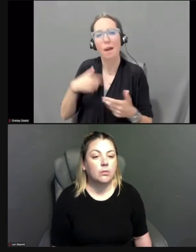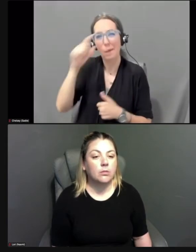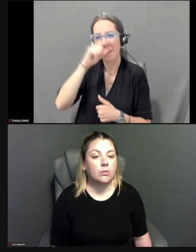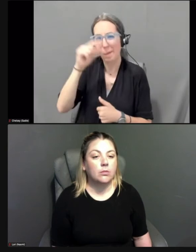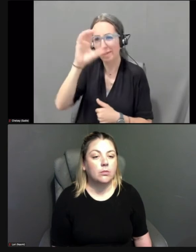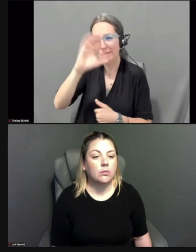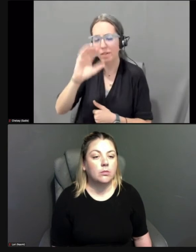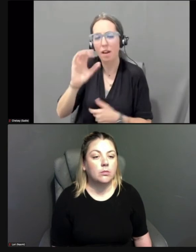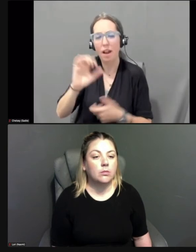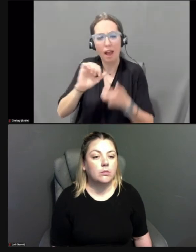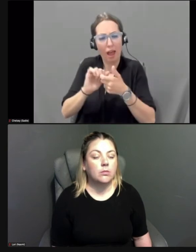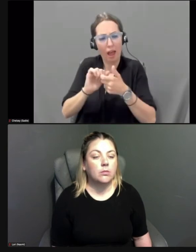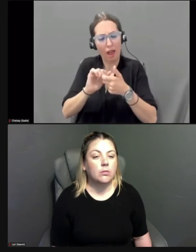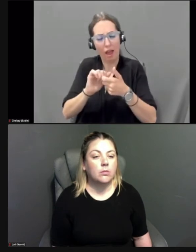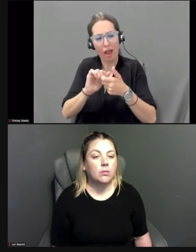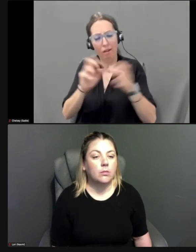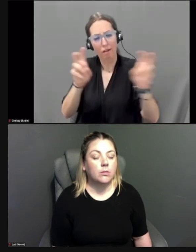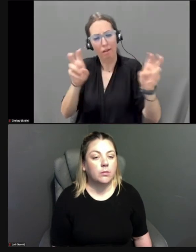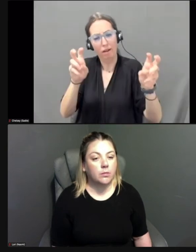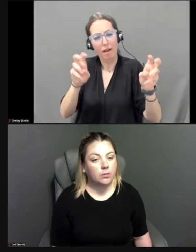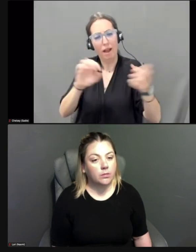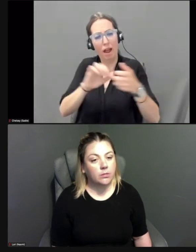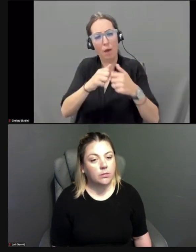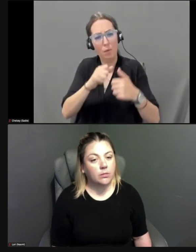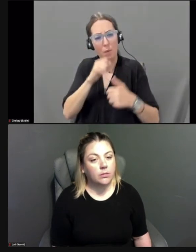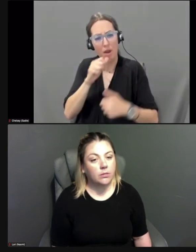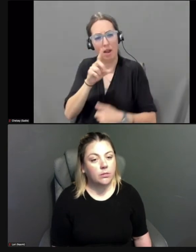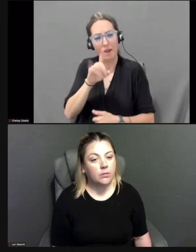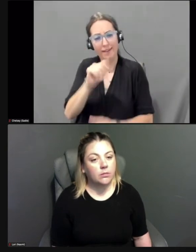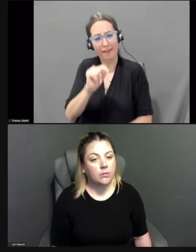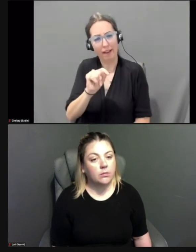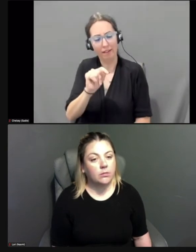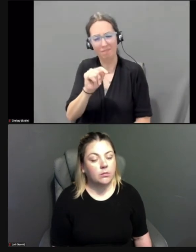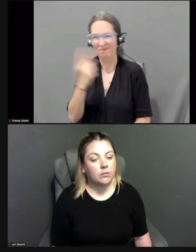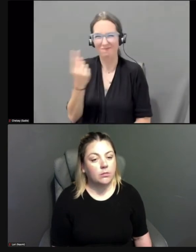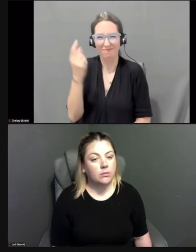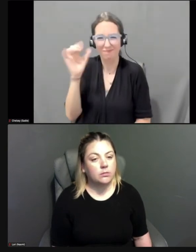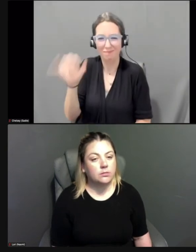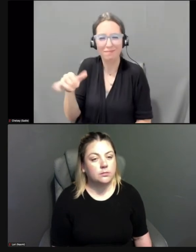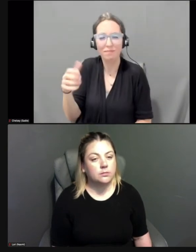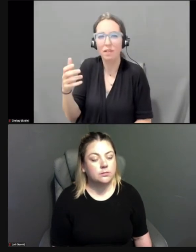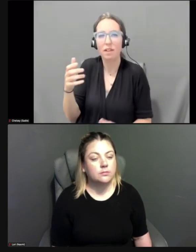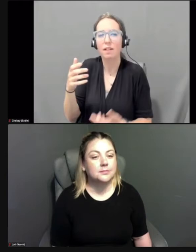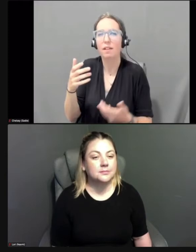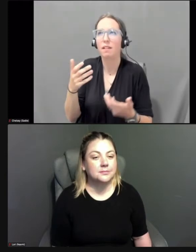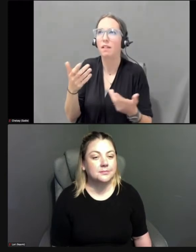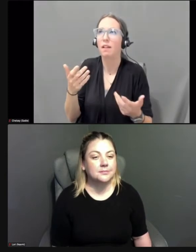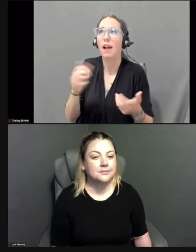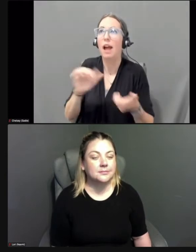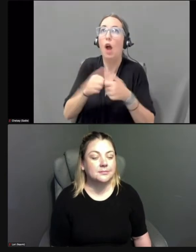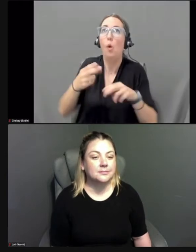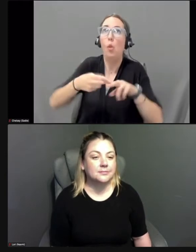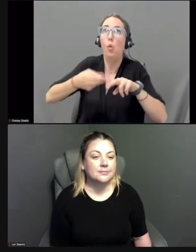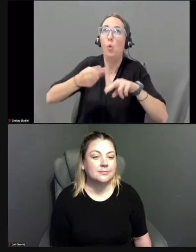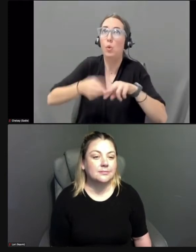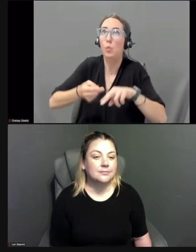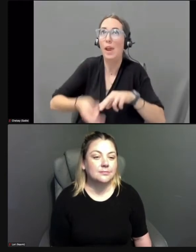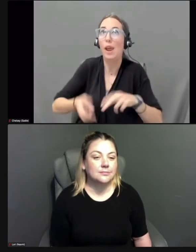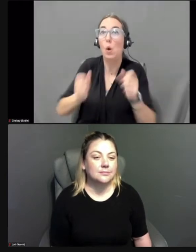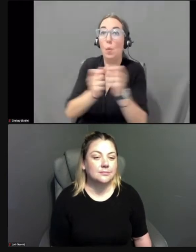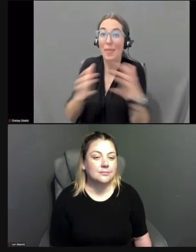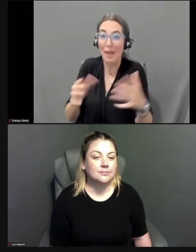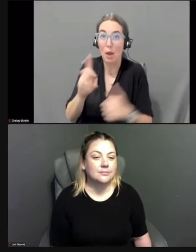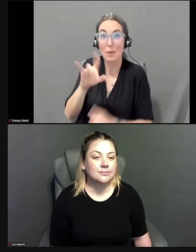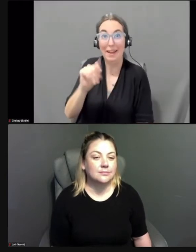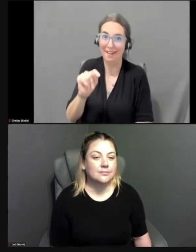And I'm assume it was probably more along the lines of like how to lose weight without dieting. It was probably the Google search